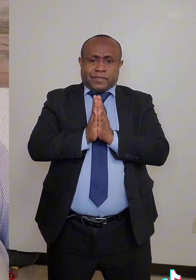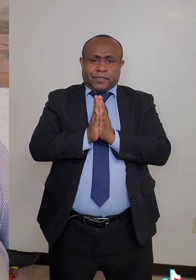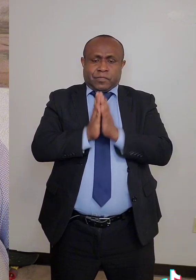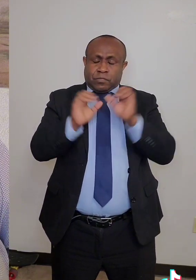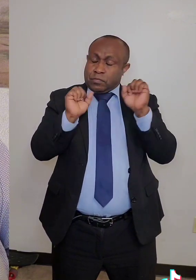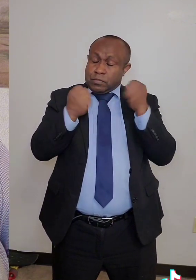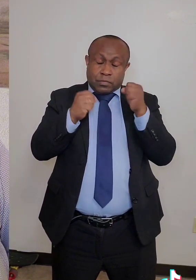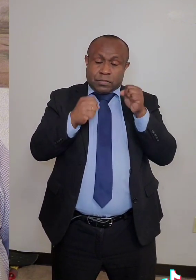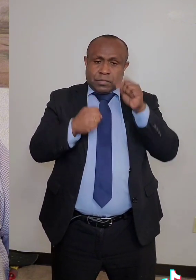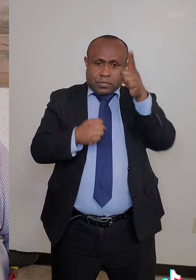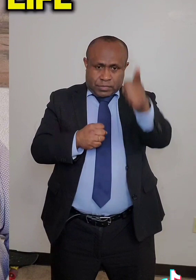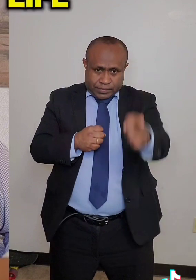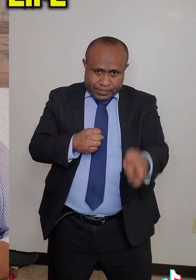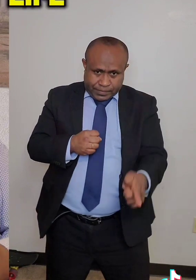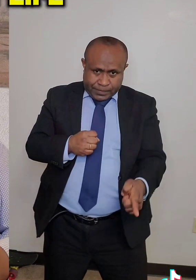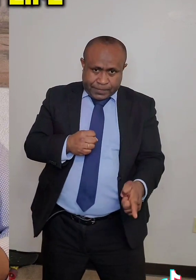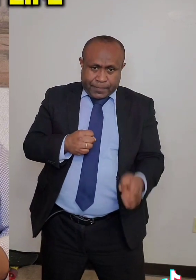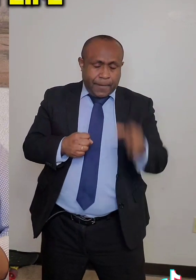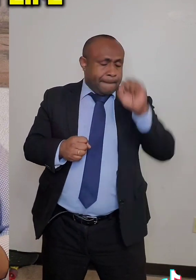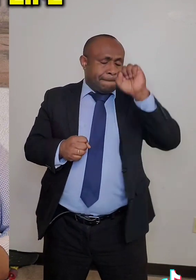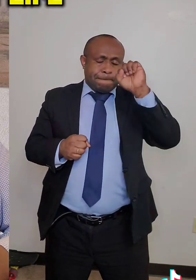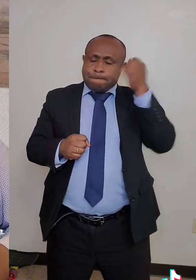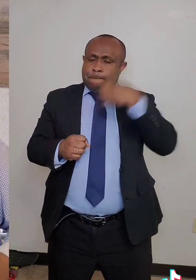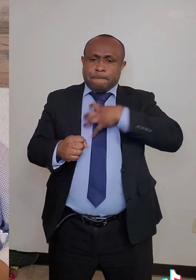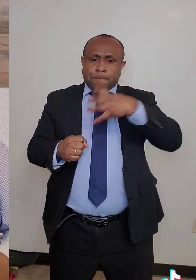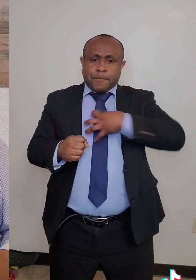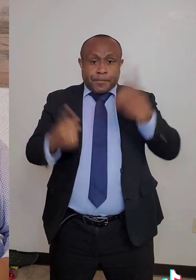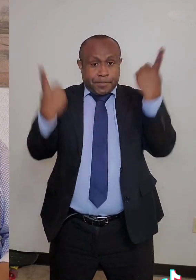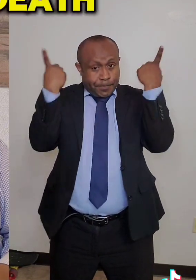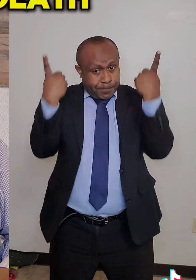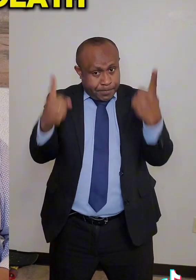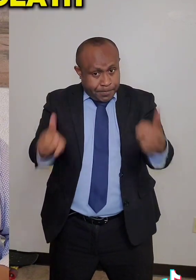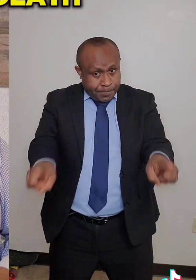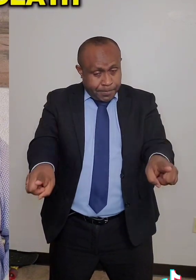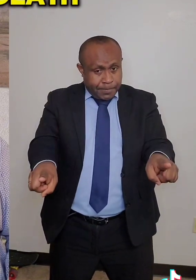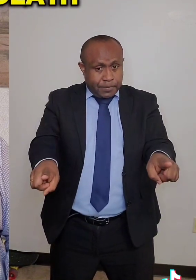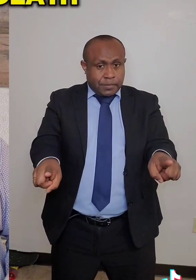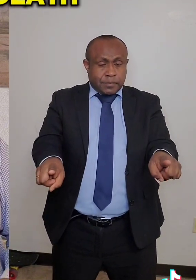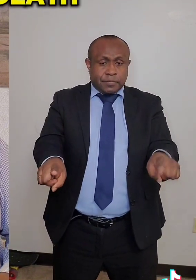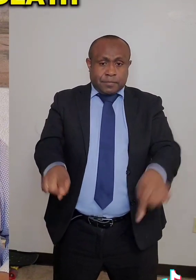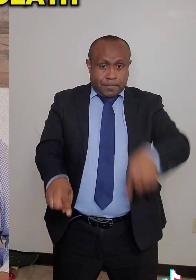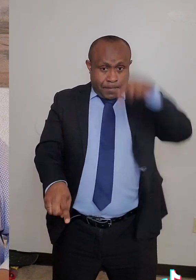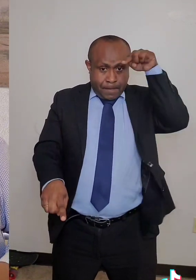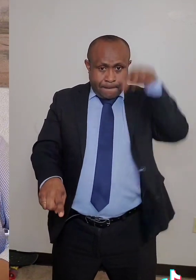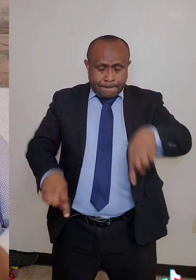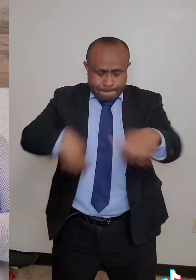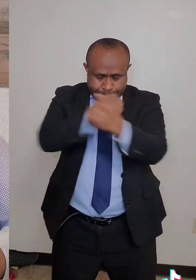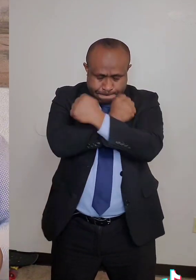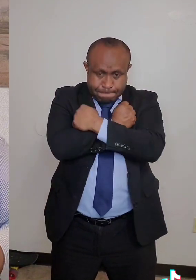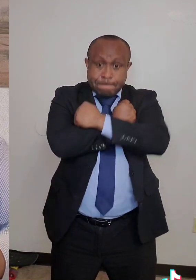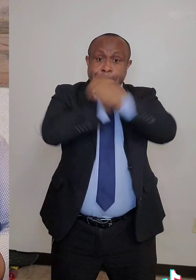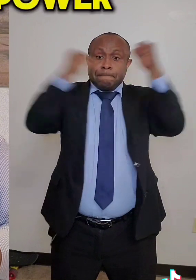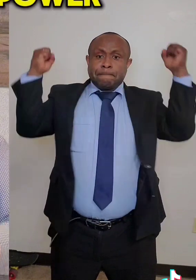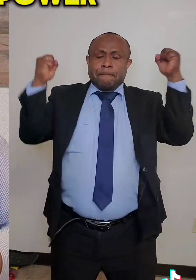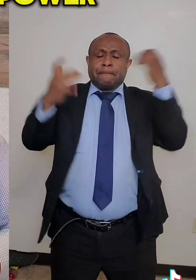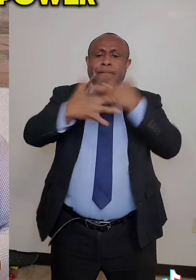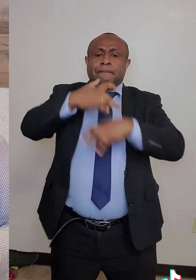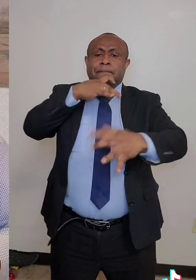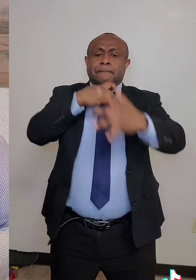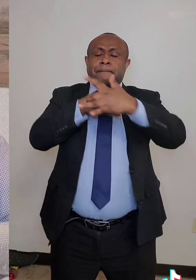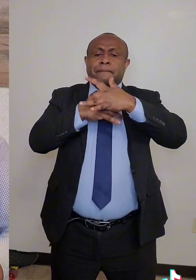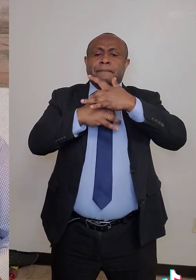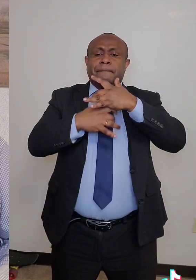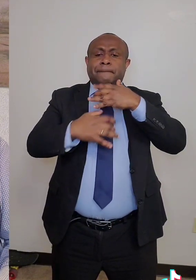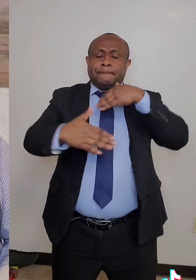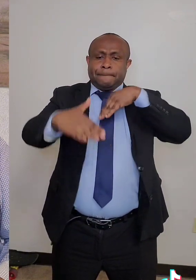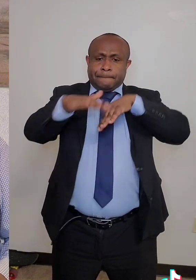Christ. No guilt in life, no fear in death, this is the power